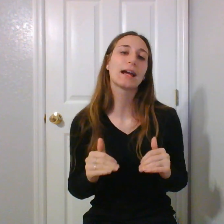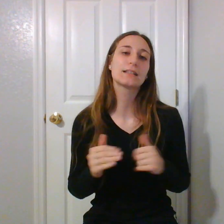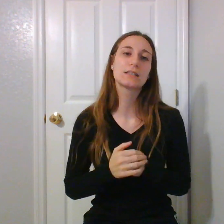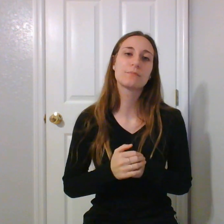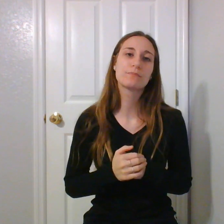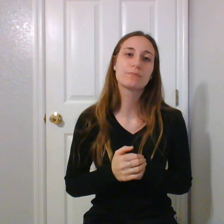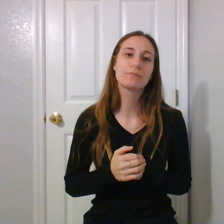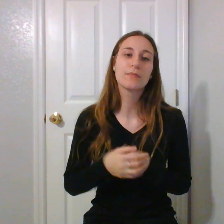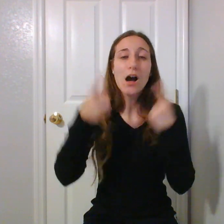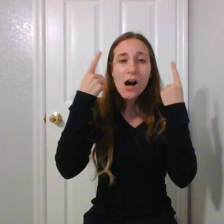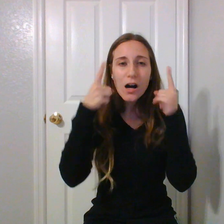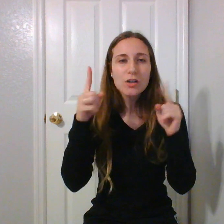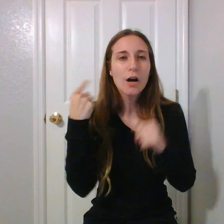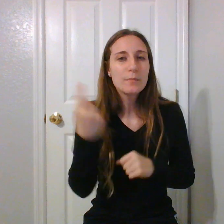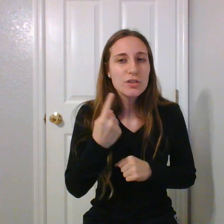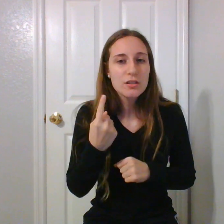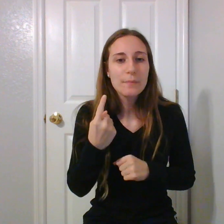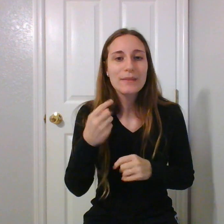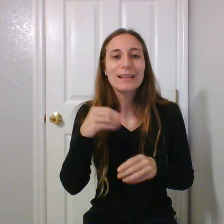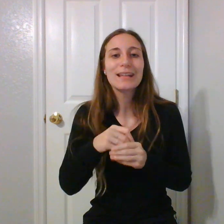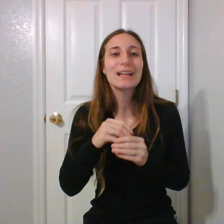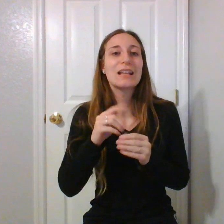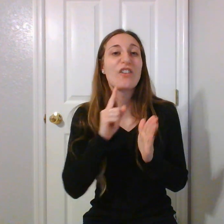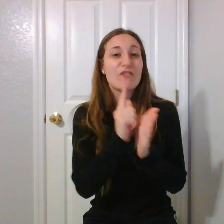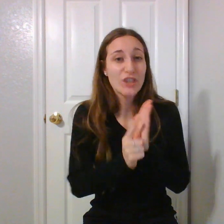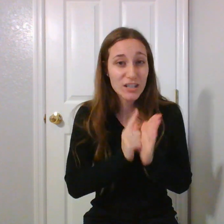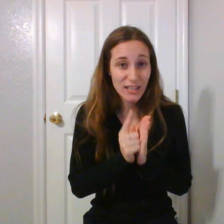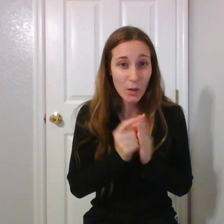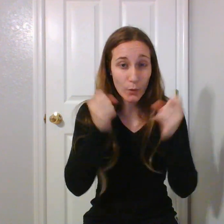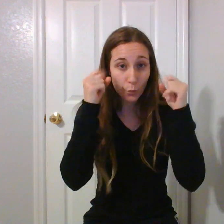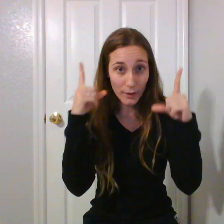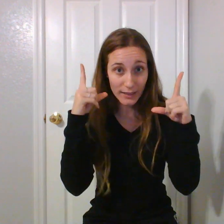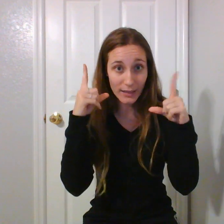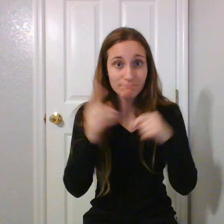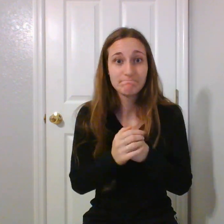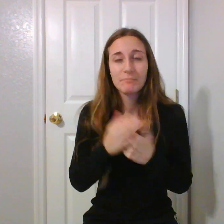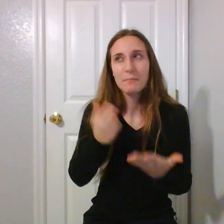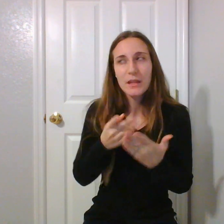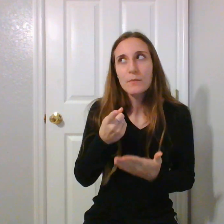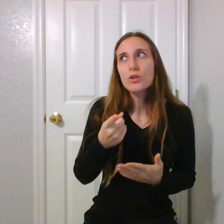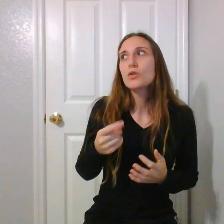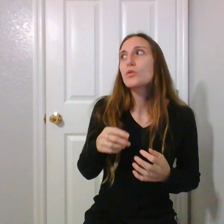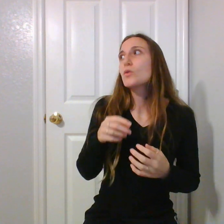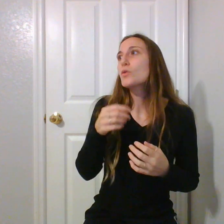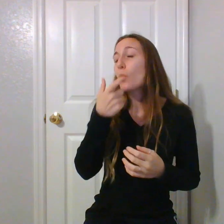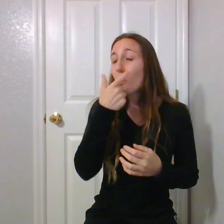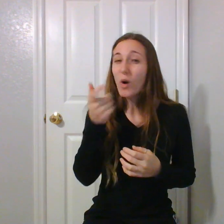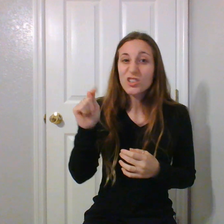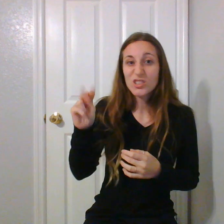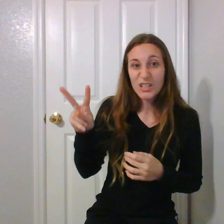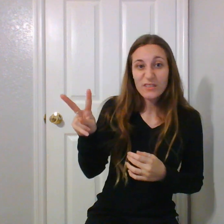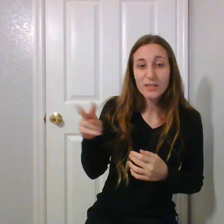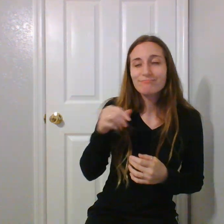something within the first hour of waking up if you wake up and you you know watch tv and stuff that's not that bad um but when you